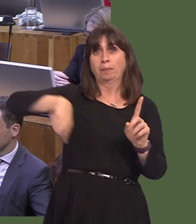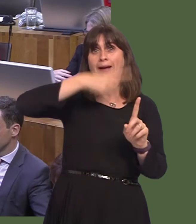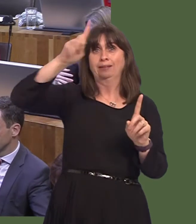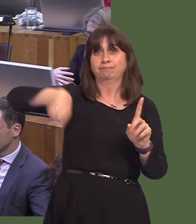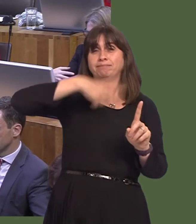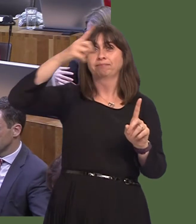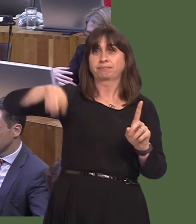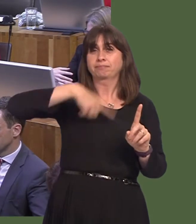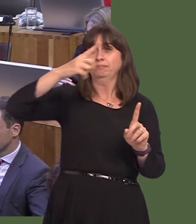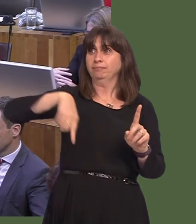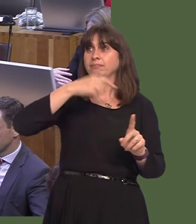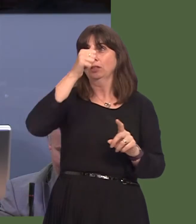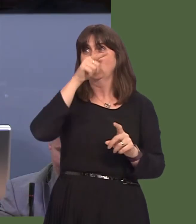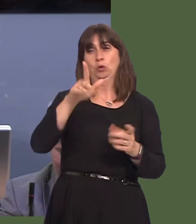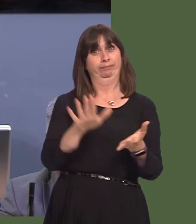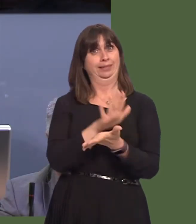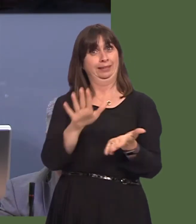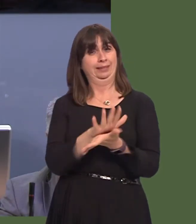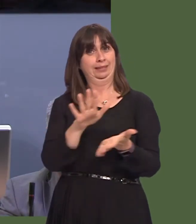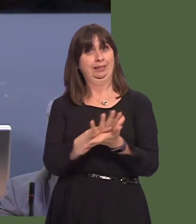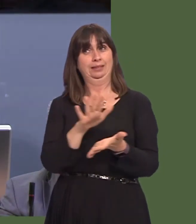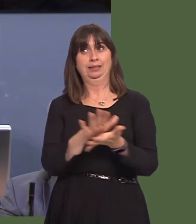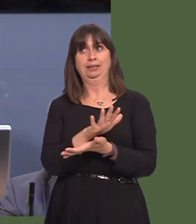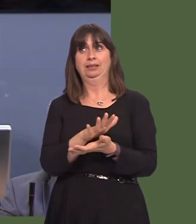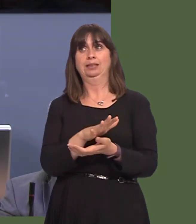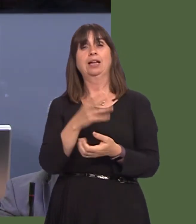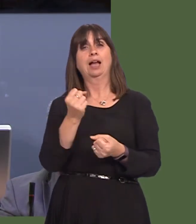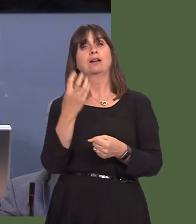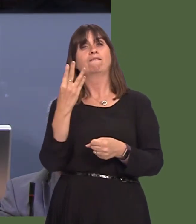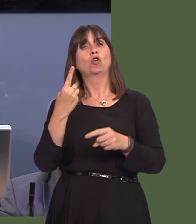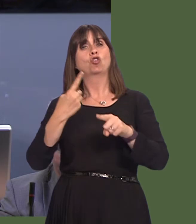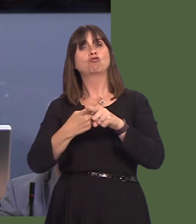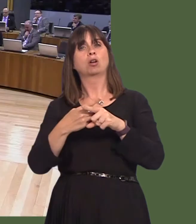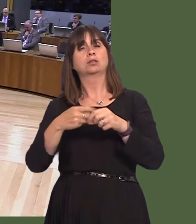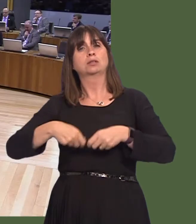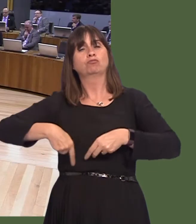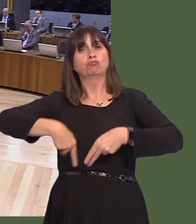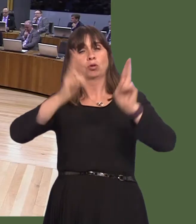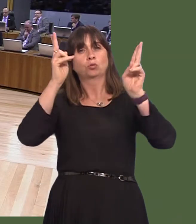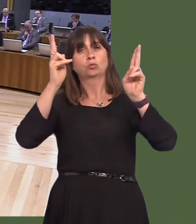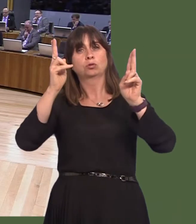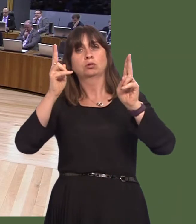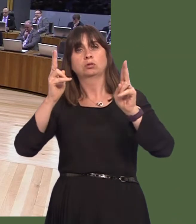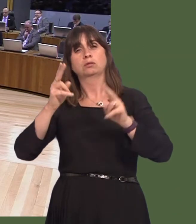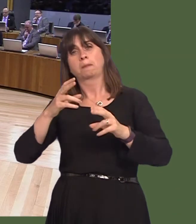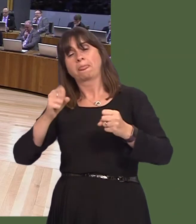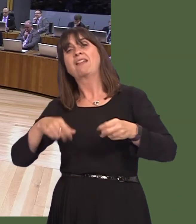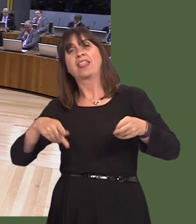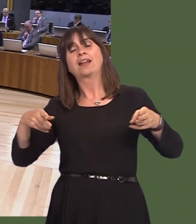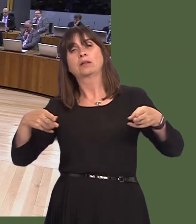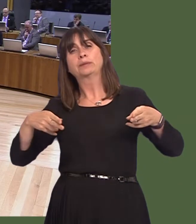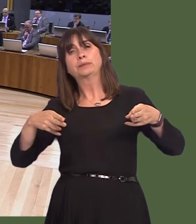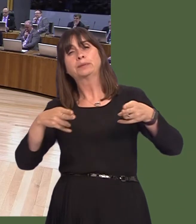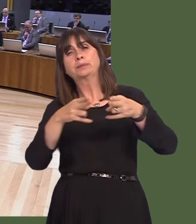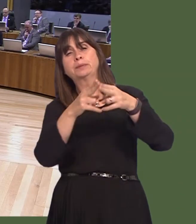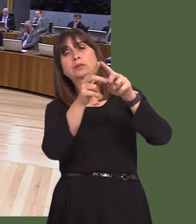we speak, which I know he's welcomed. He will have had the Four Crosses bypass as well, and then, of course, once through Llanymynech, the road starts to slow down,